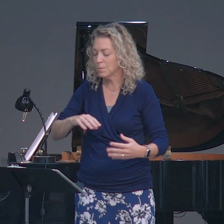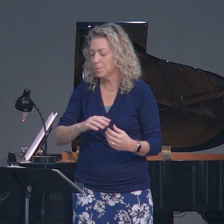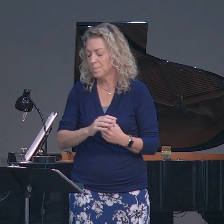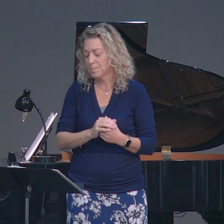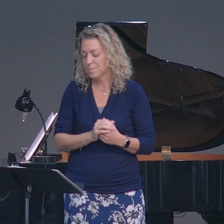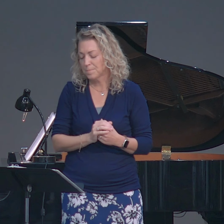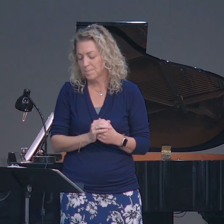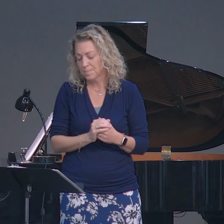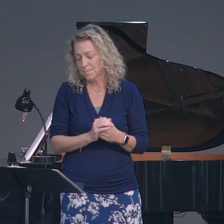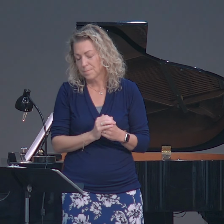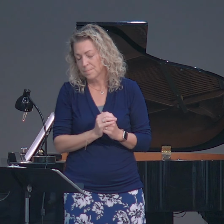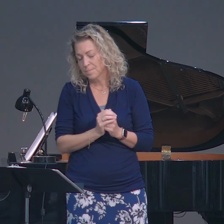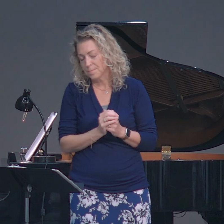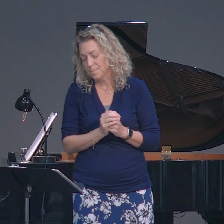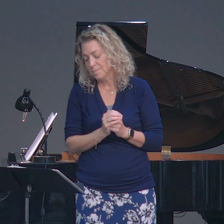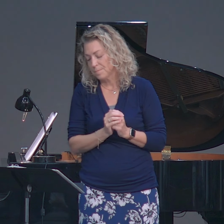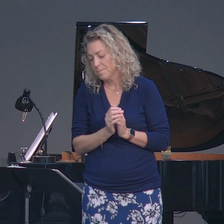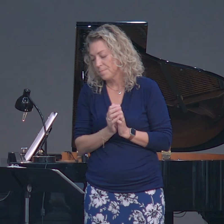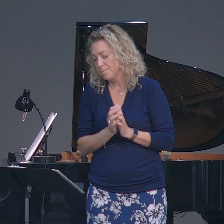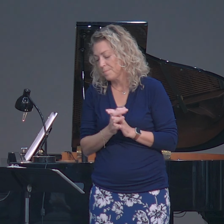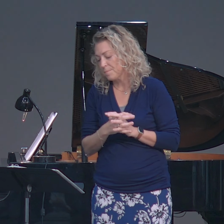beams around